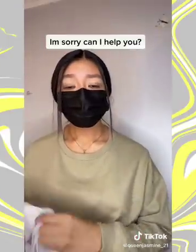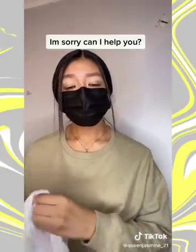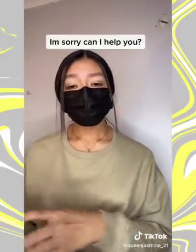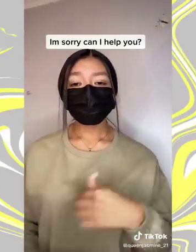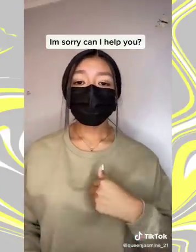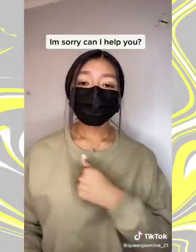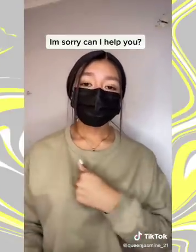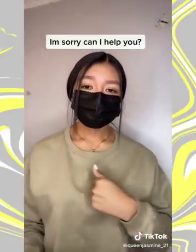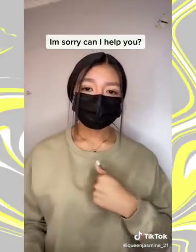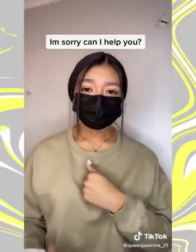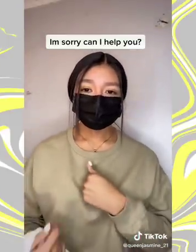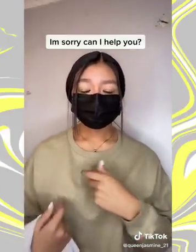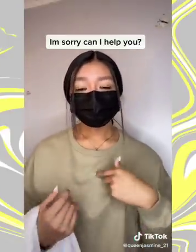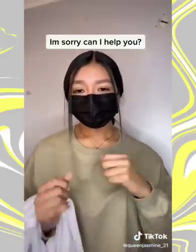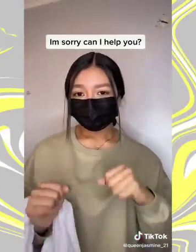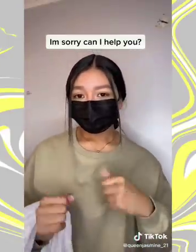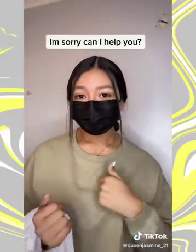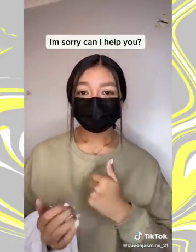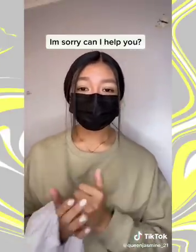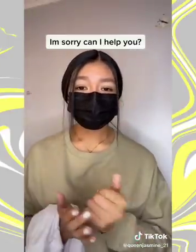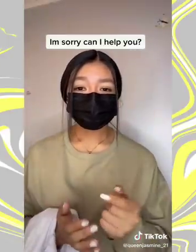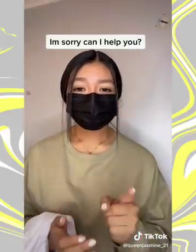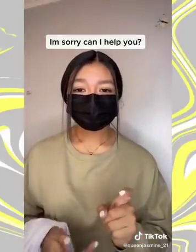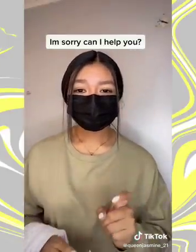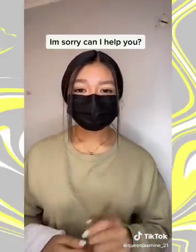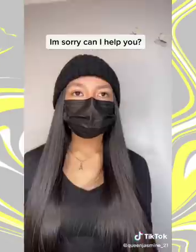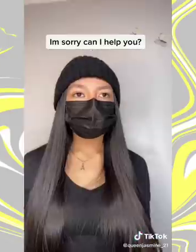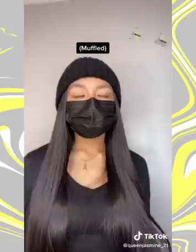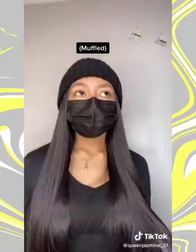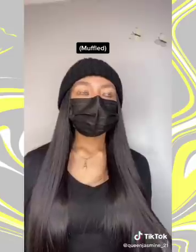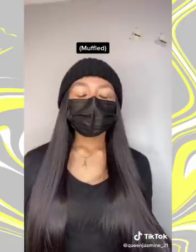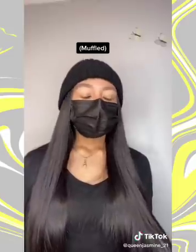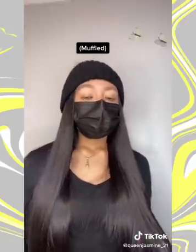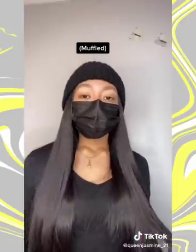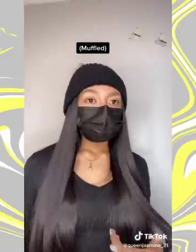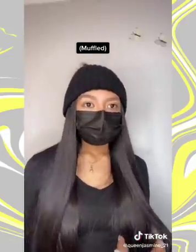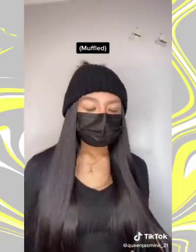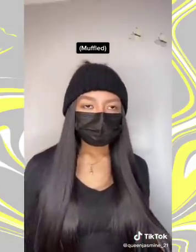Surrender my everything, cause you made me believe you're